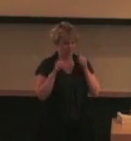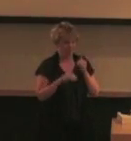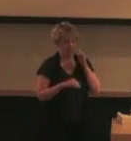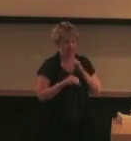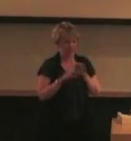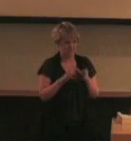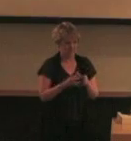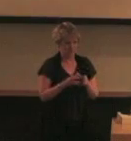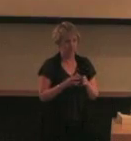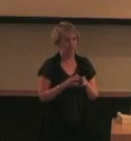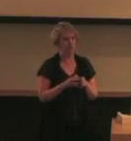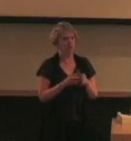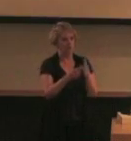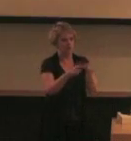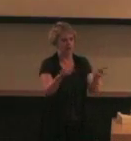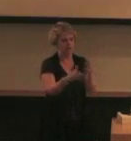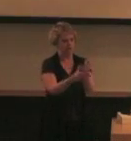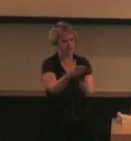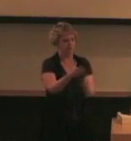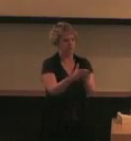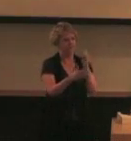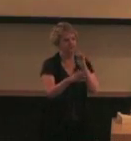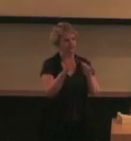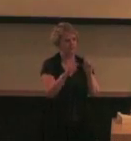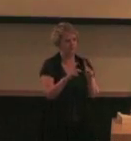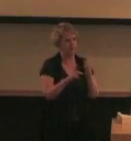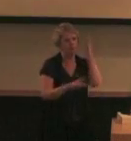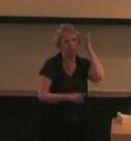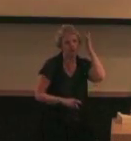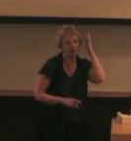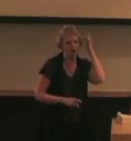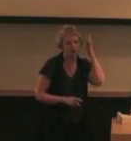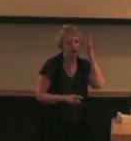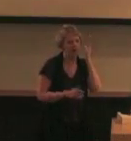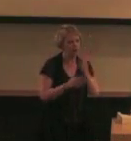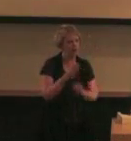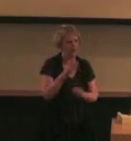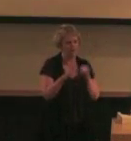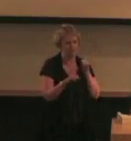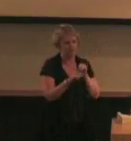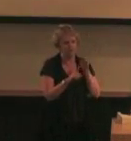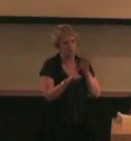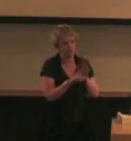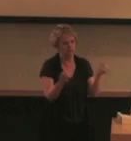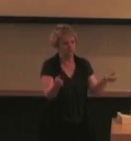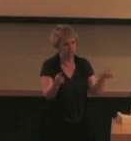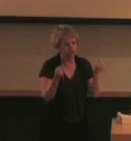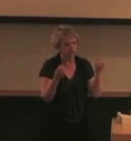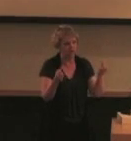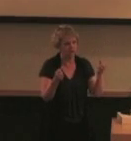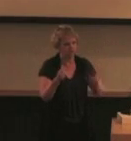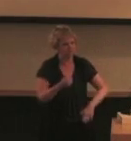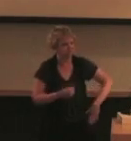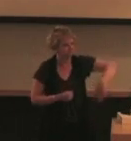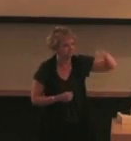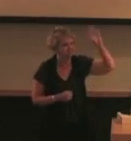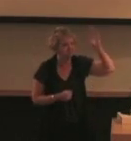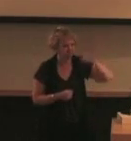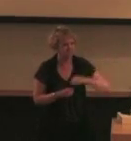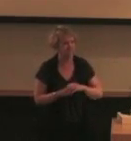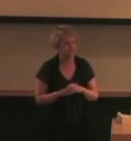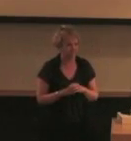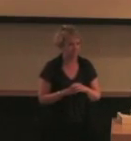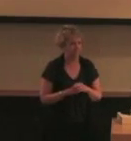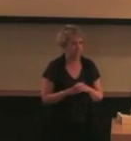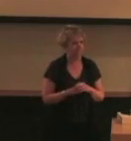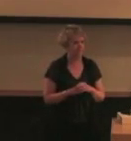here. So it means language deprivation of deaf people due to a lack of adequate exposure to sign language throughout their lifetime.